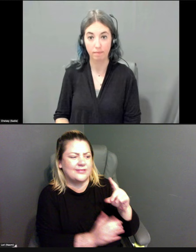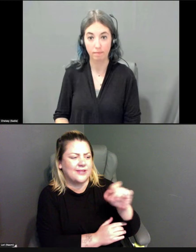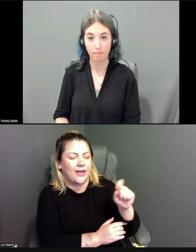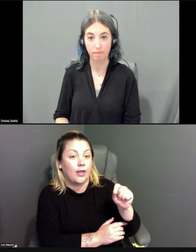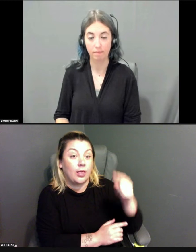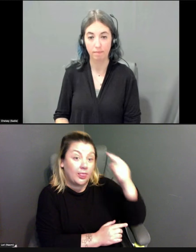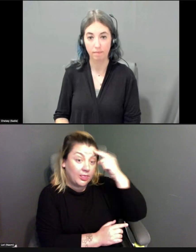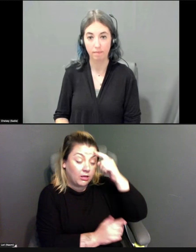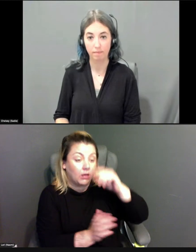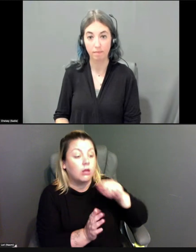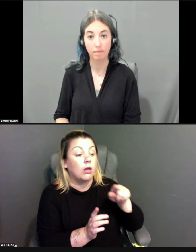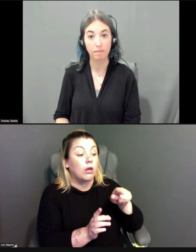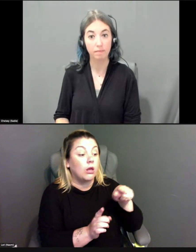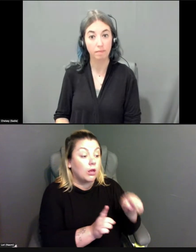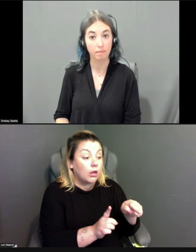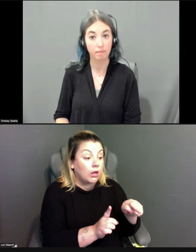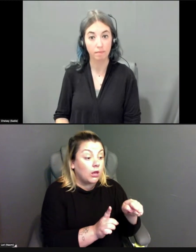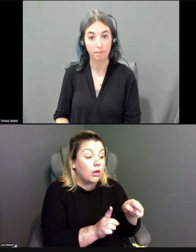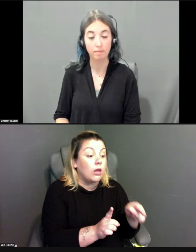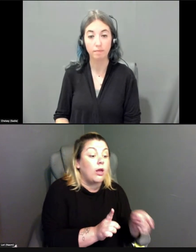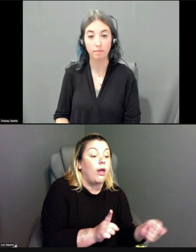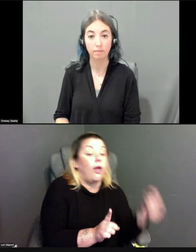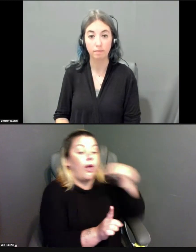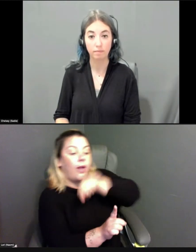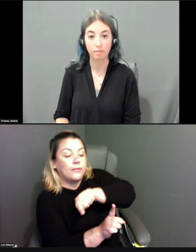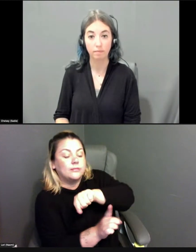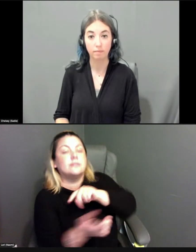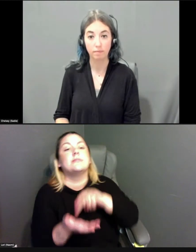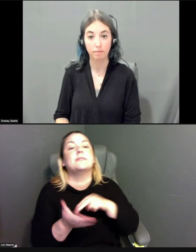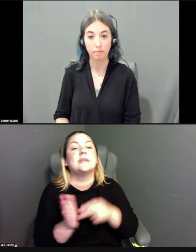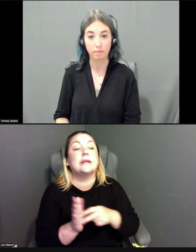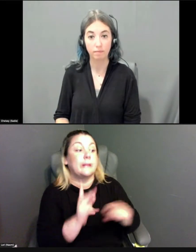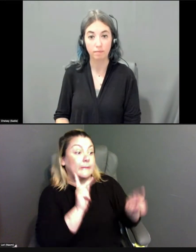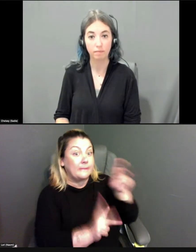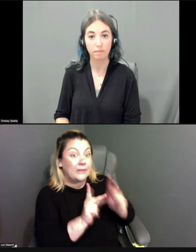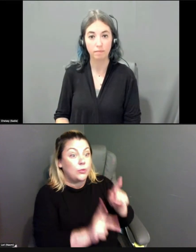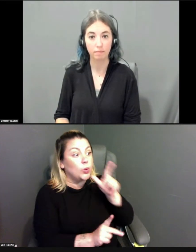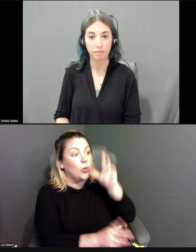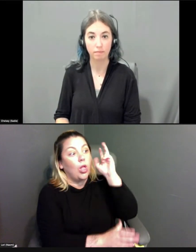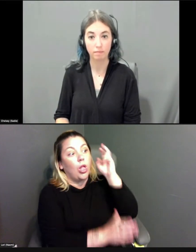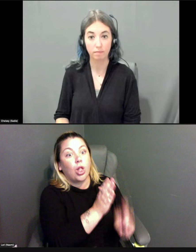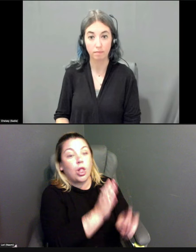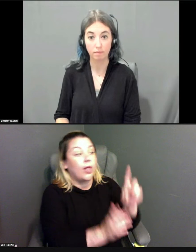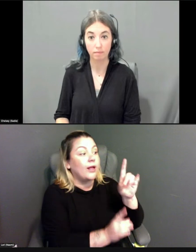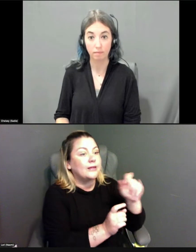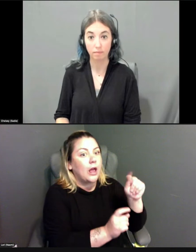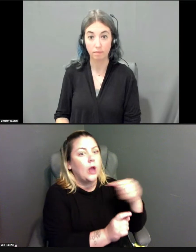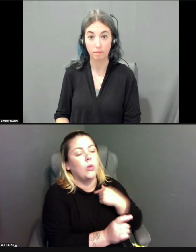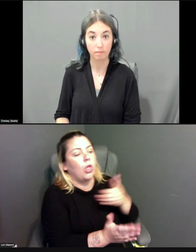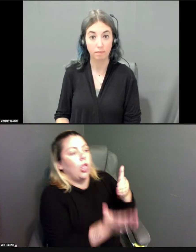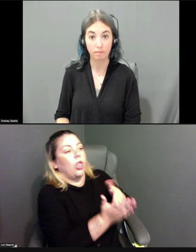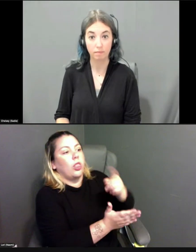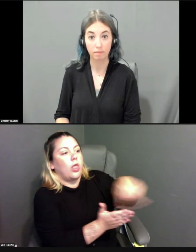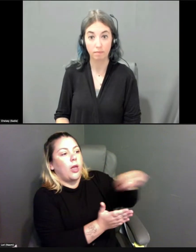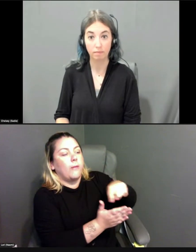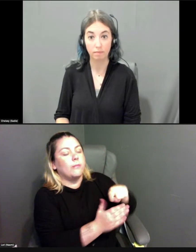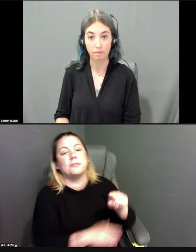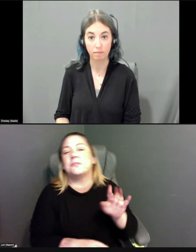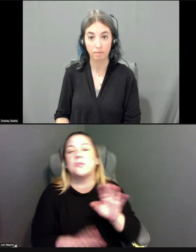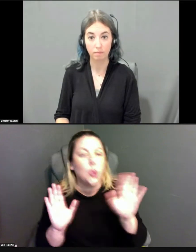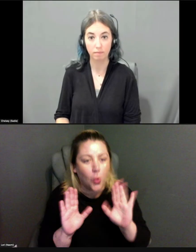we're talking about is anti-people who diet. And it's really not that. It's